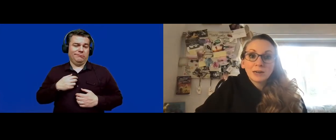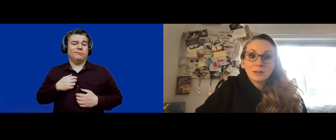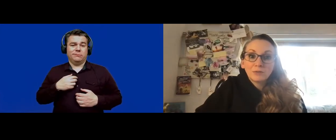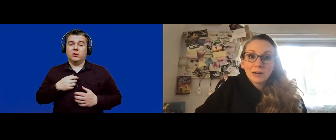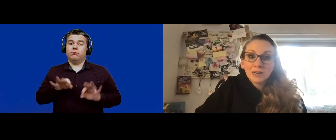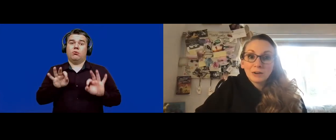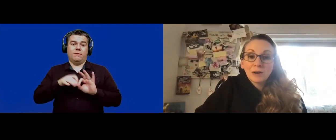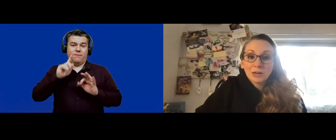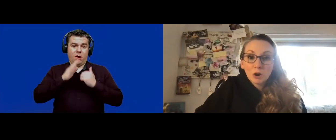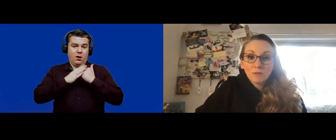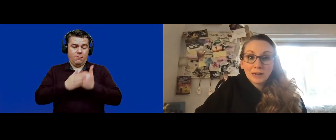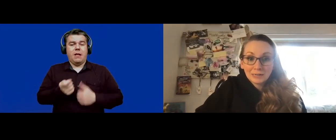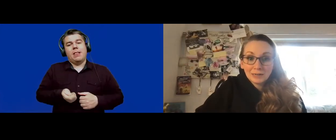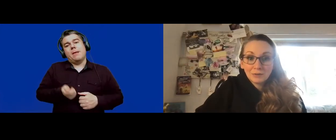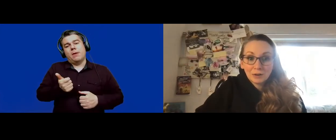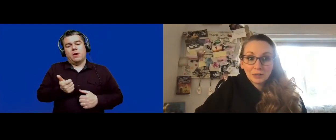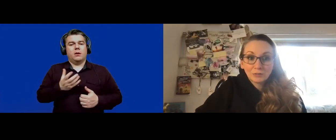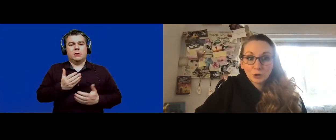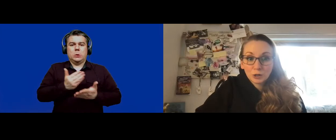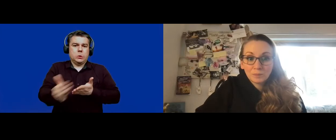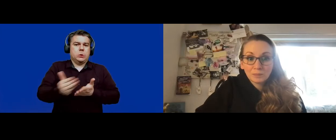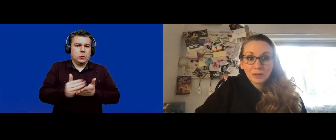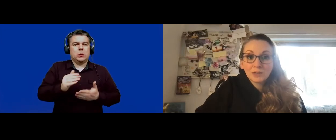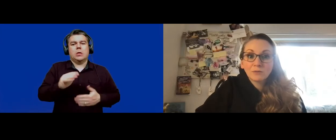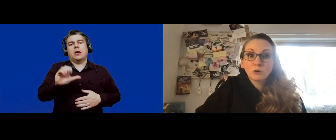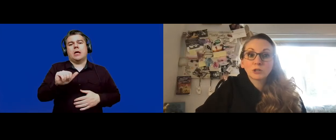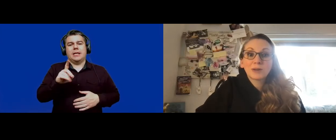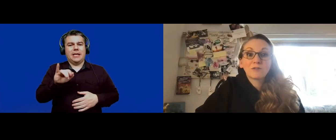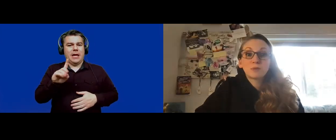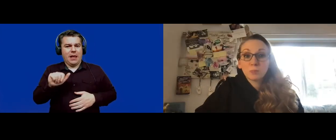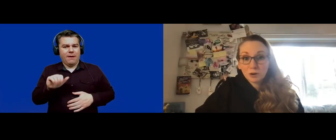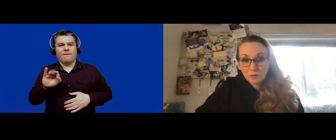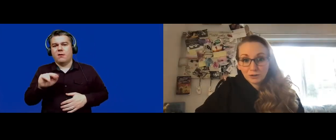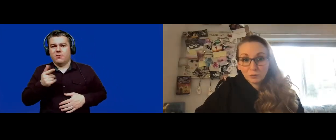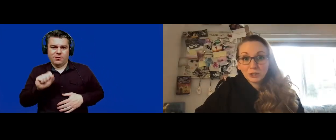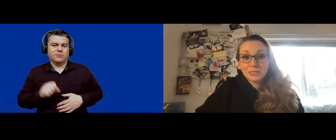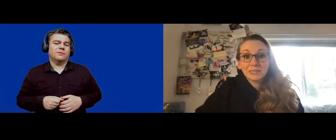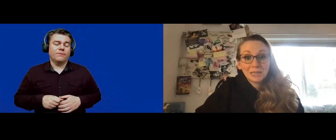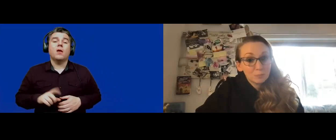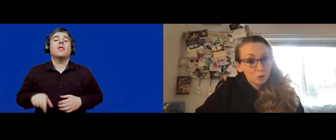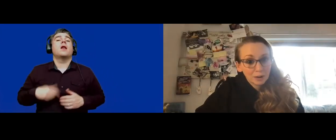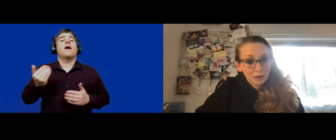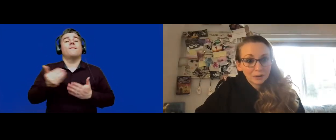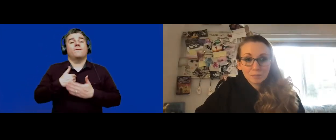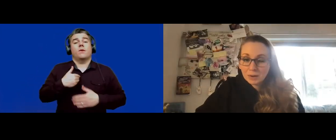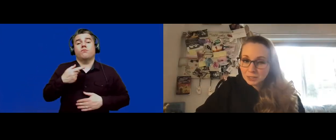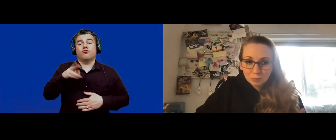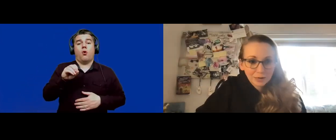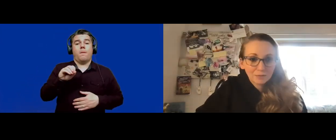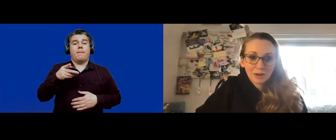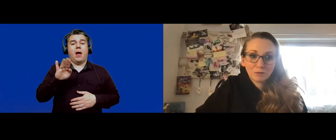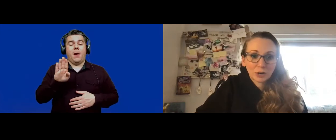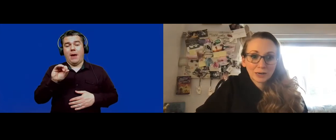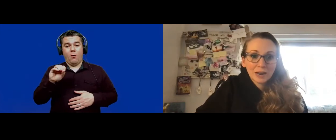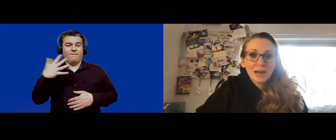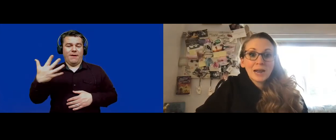eliminate the fighting off candida and fungus for good. Then, of course, we have ProBio5, which is the probiotic, best brand